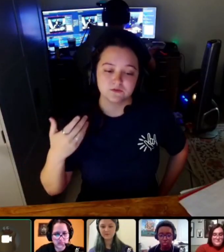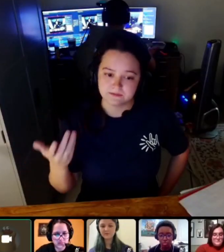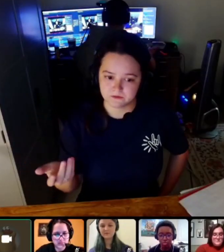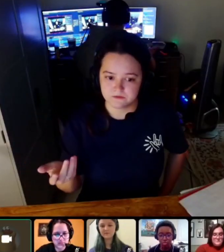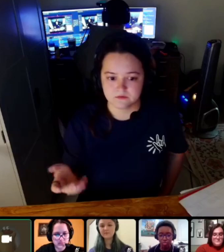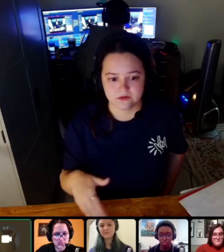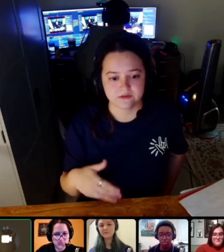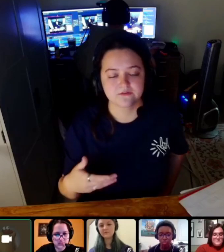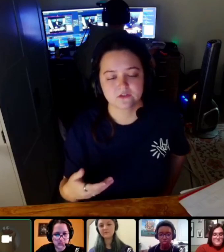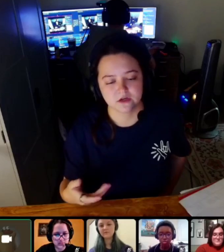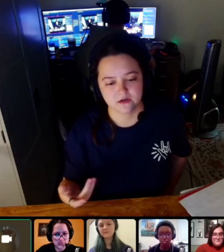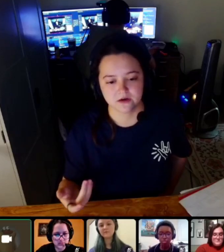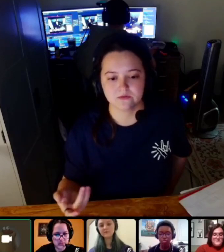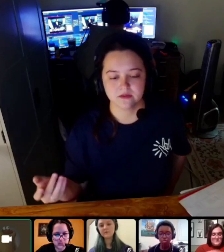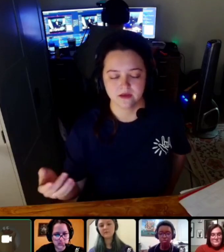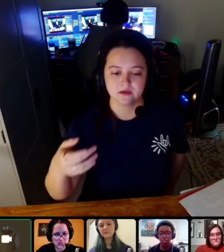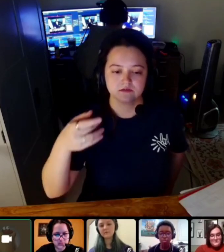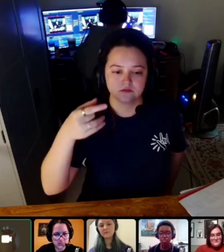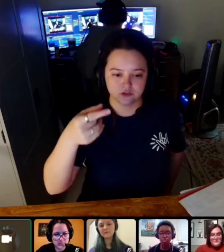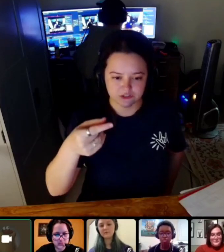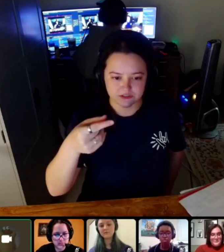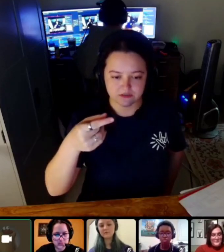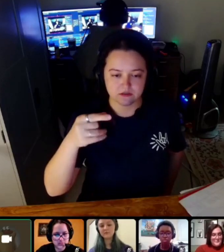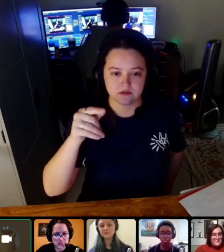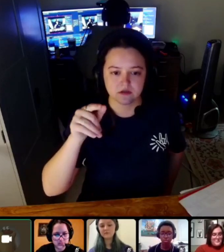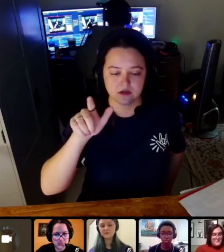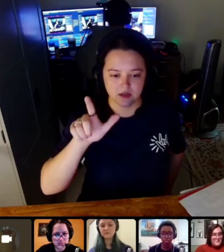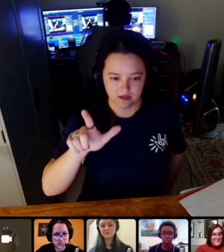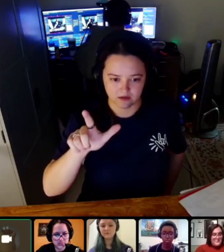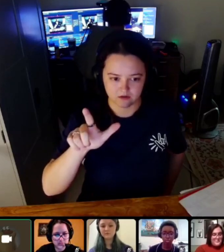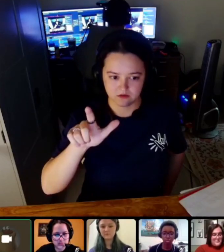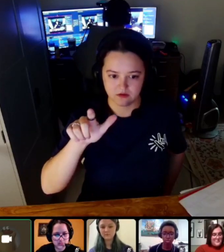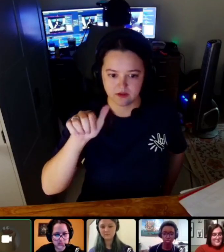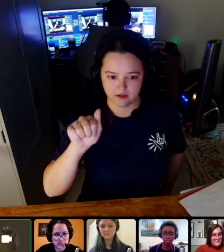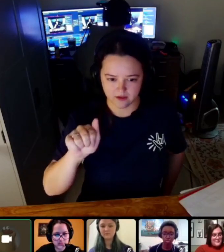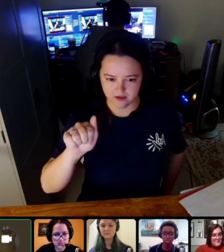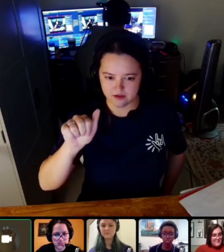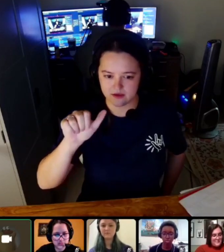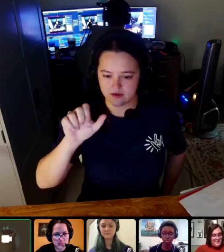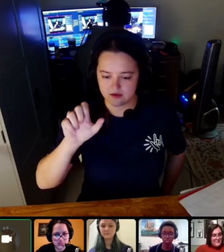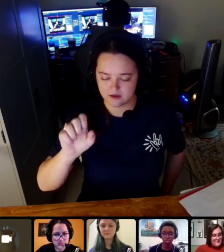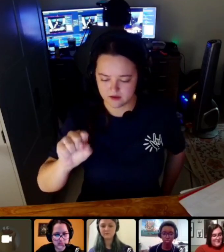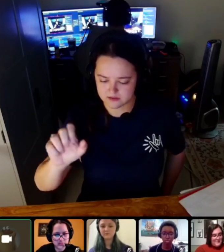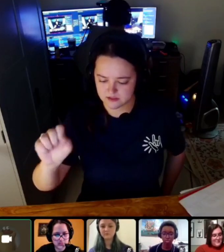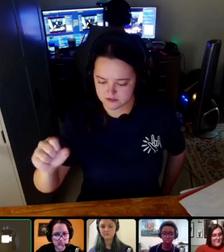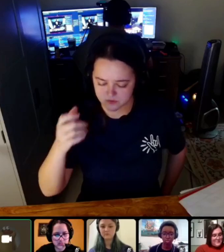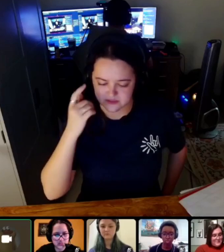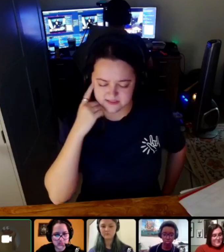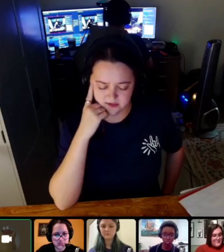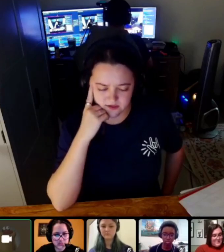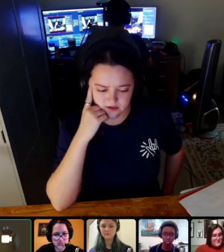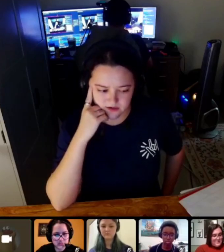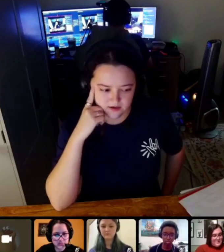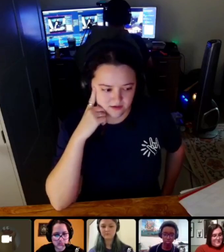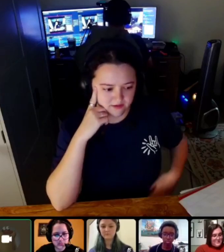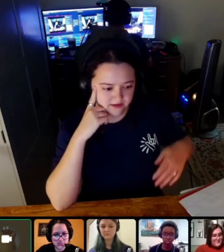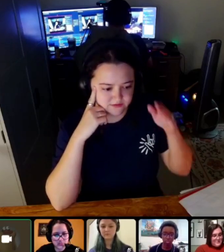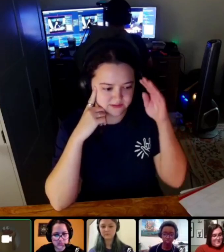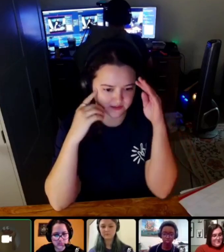Most people, whenever they first start out, think G L A S S. What is that? And then they have to sit there